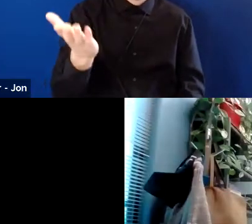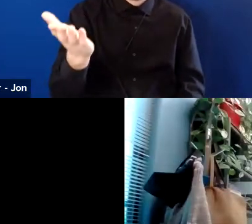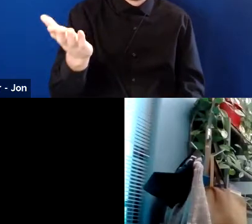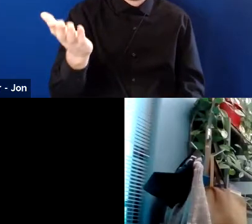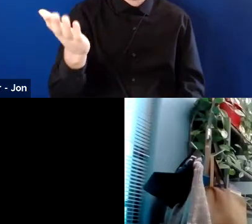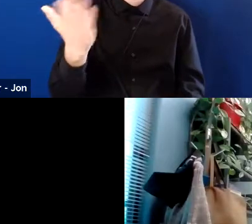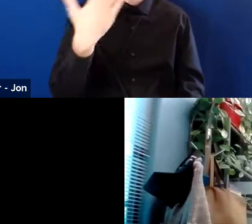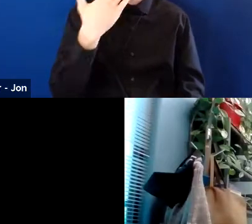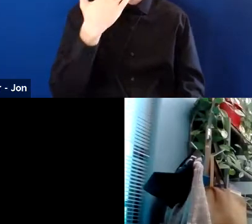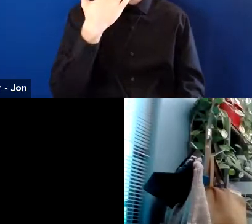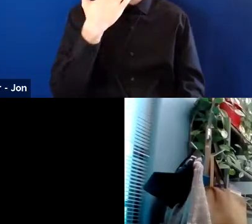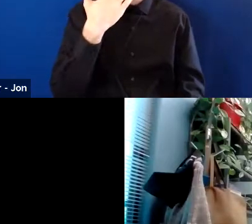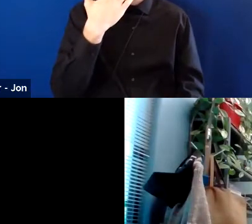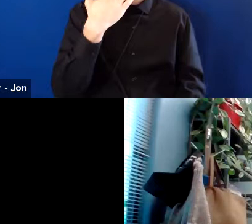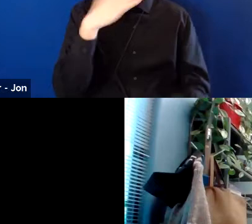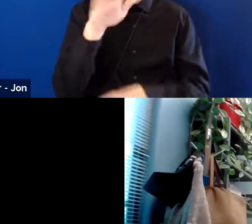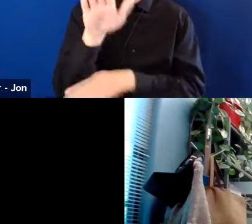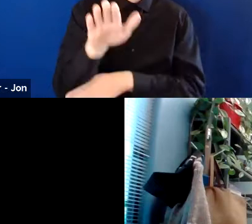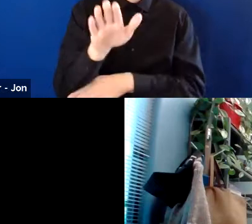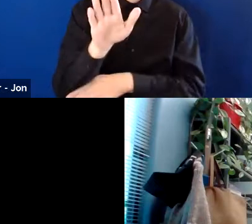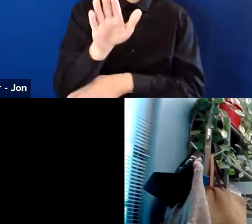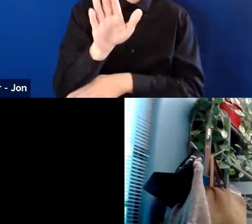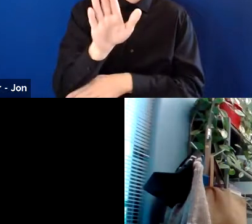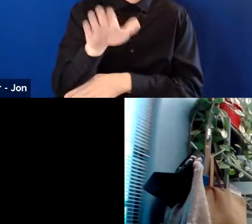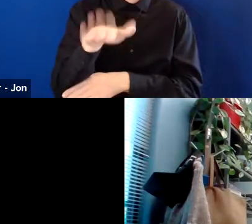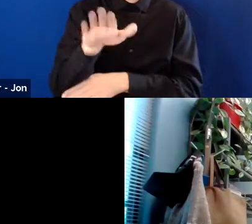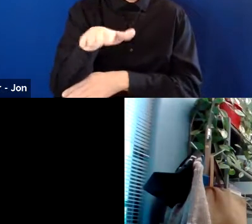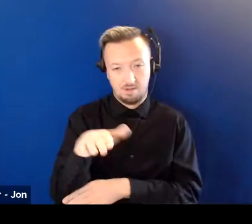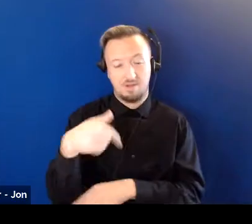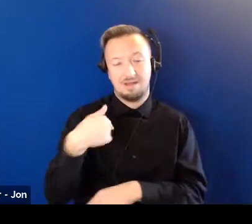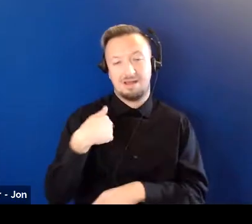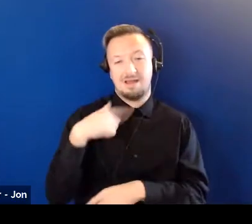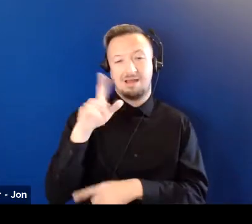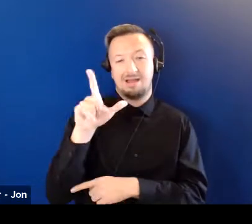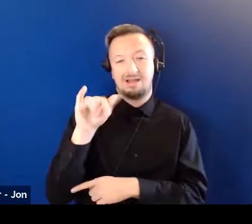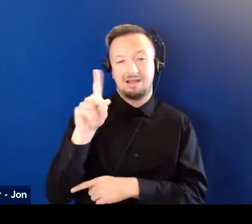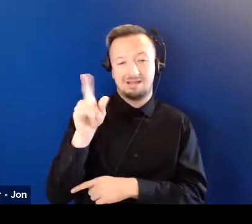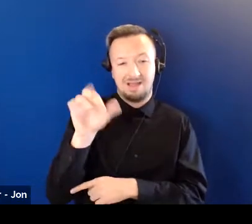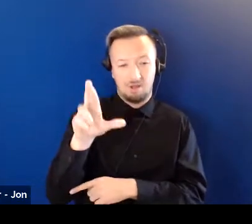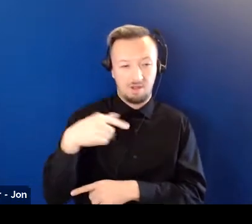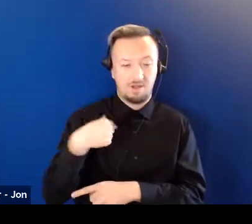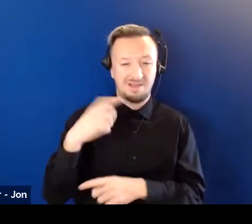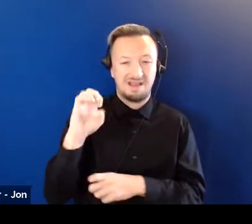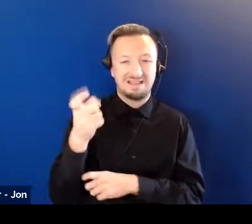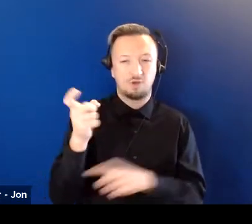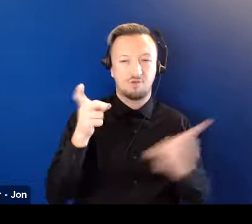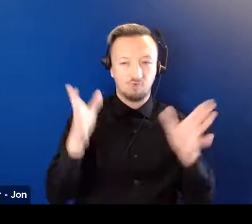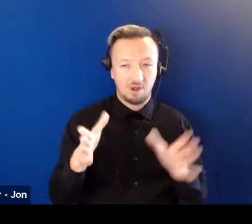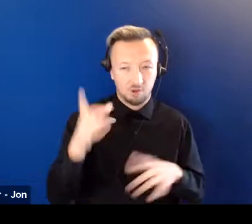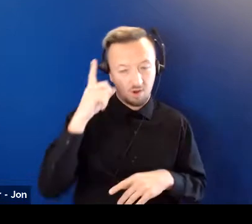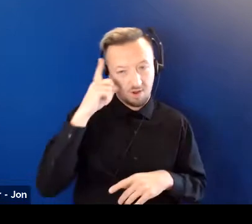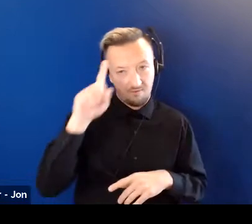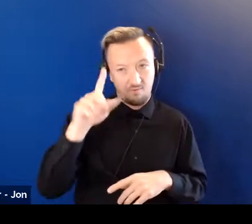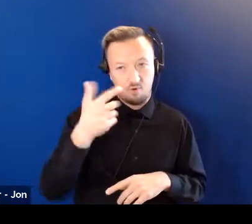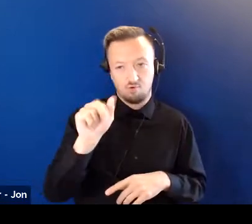Good afternoon. My name is Linda Taylor. I'm the Executive Director at the Center for Independence in Grand Junction, Colorado.